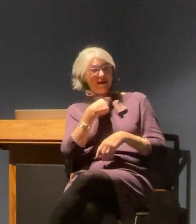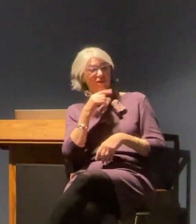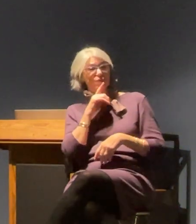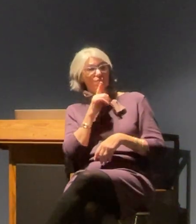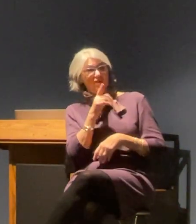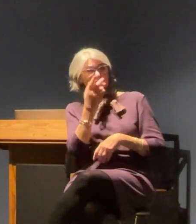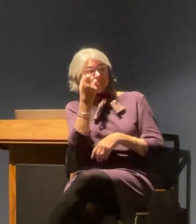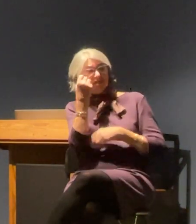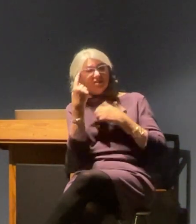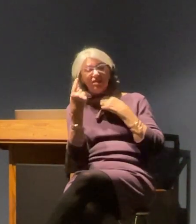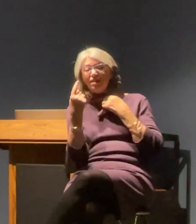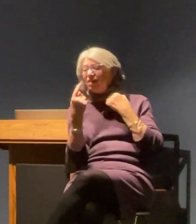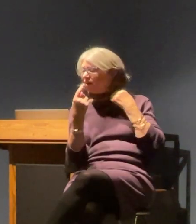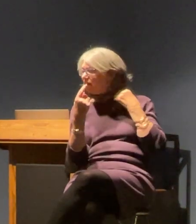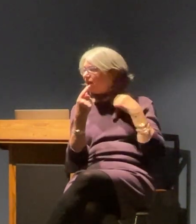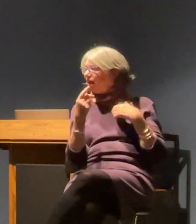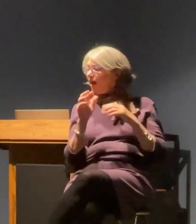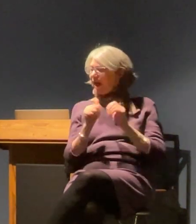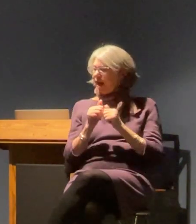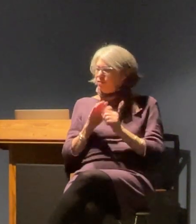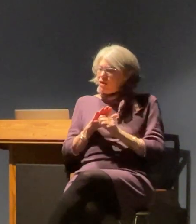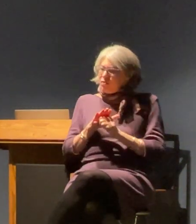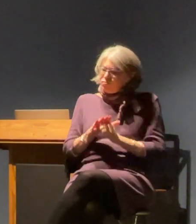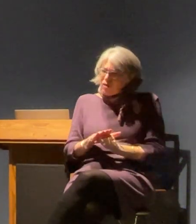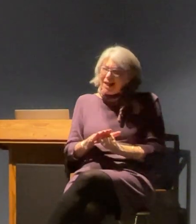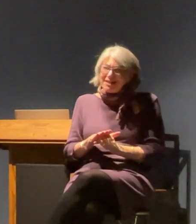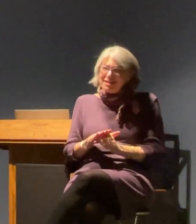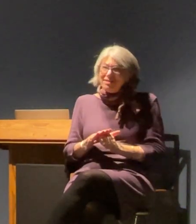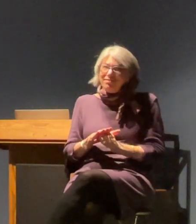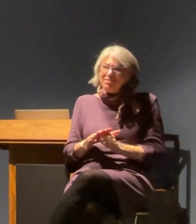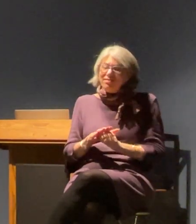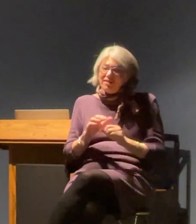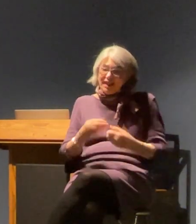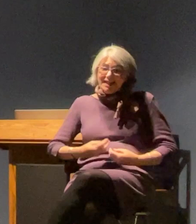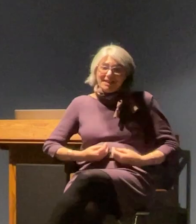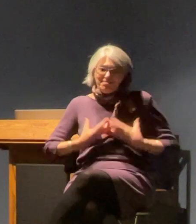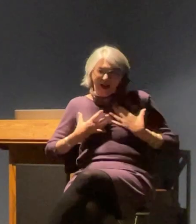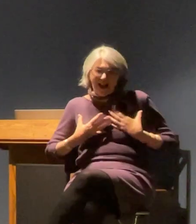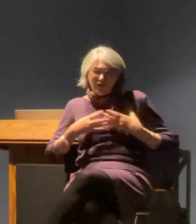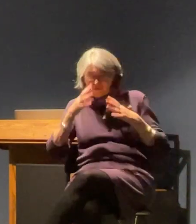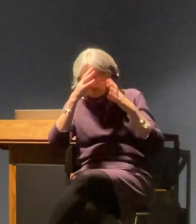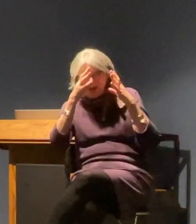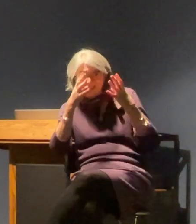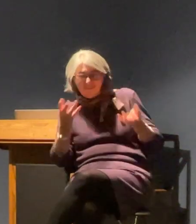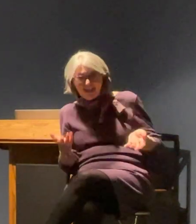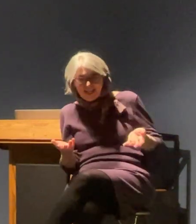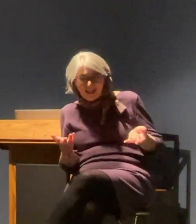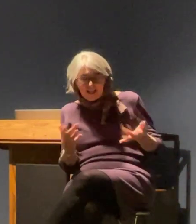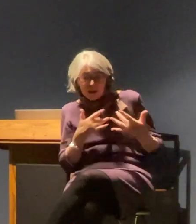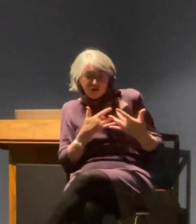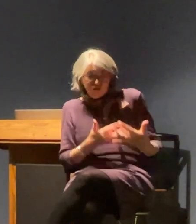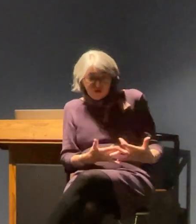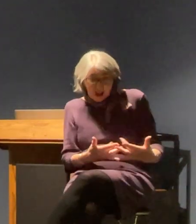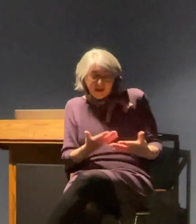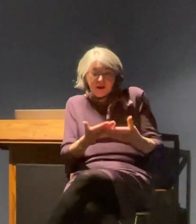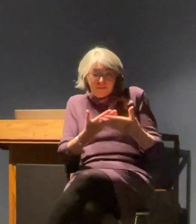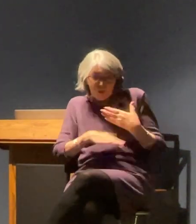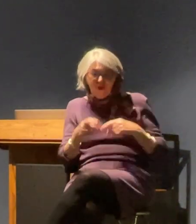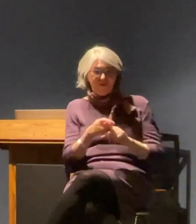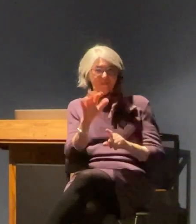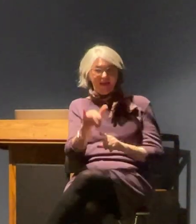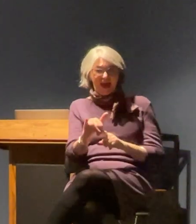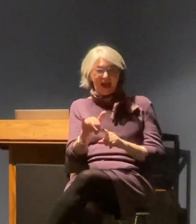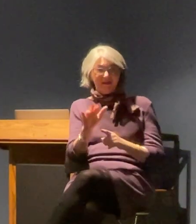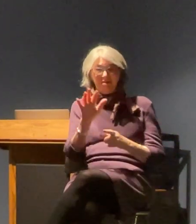really understand how oppressive forces actually inspires creativity, right? And trends are birthed out of that. But the chapter